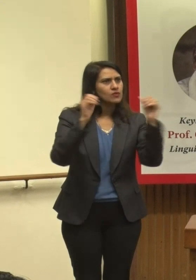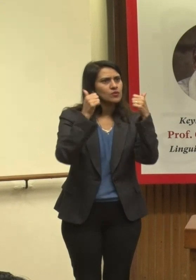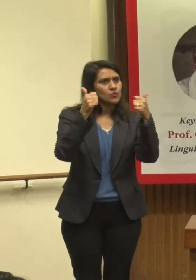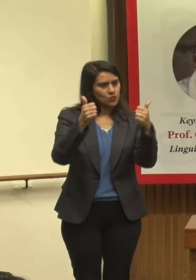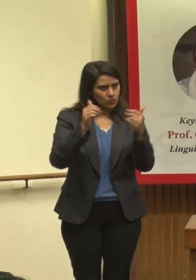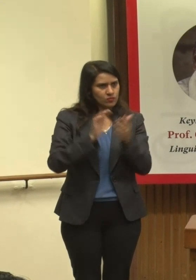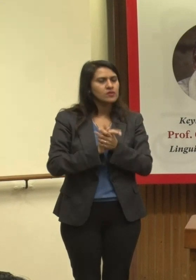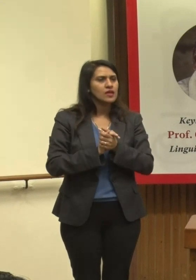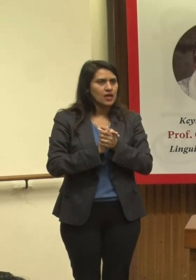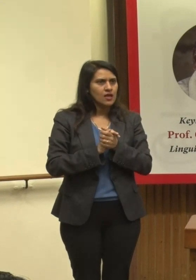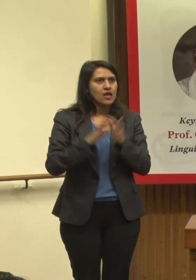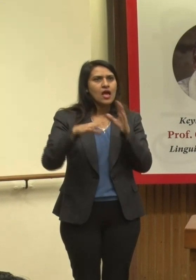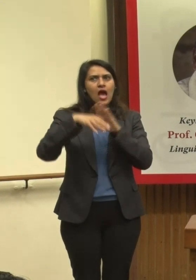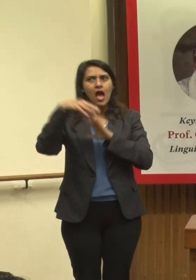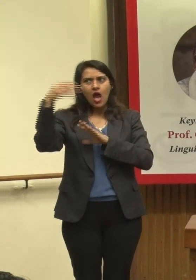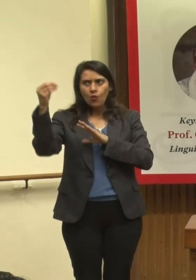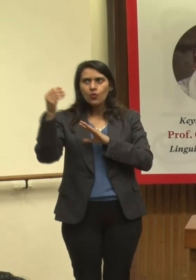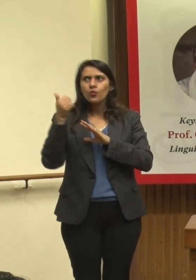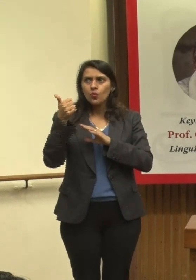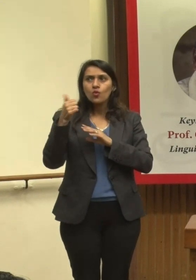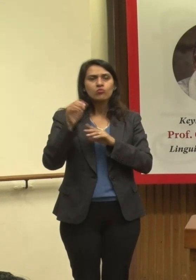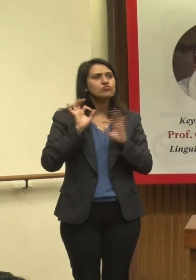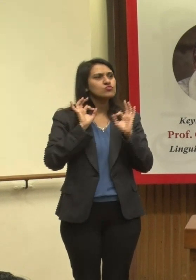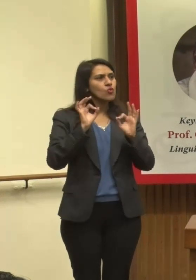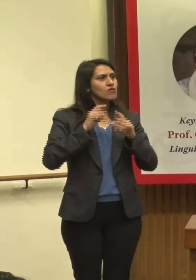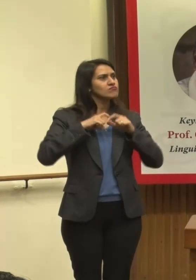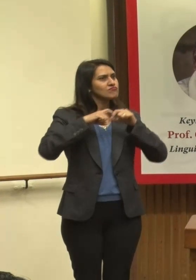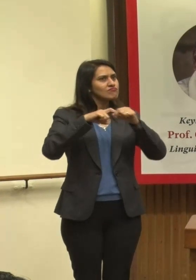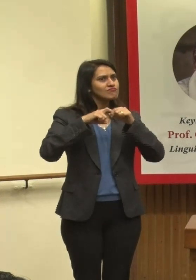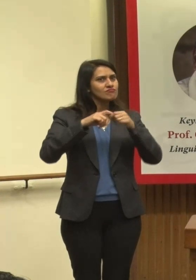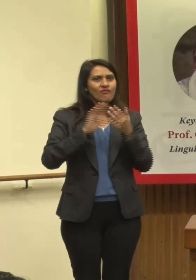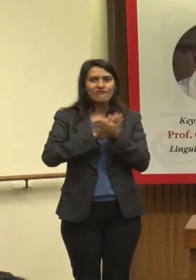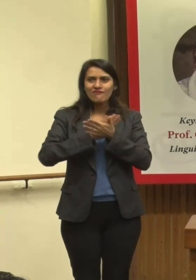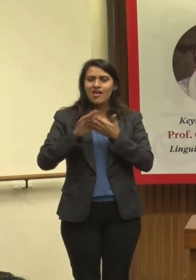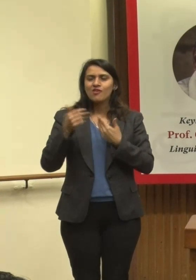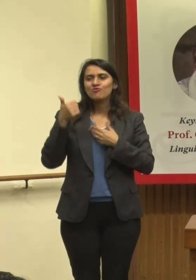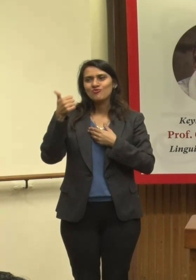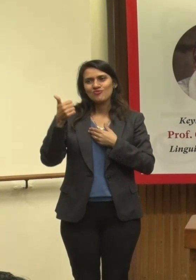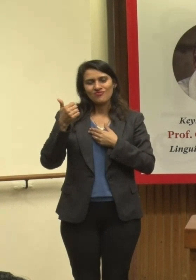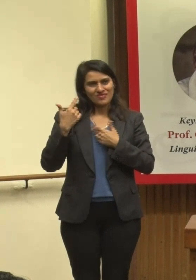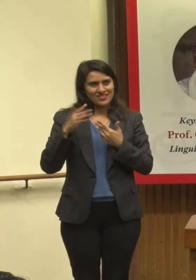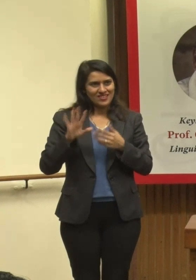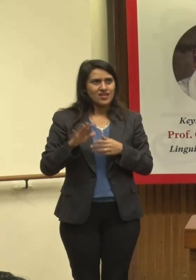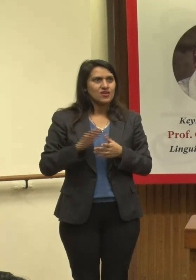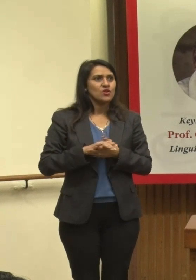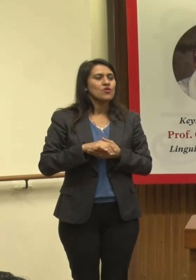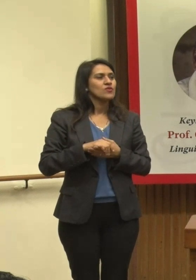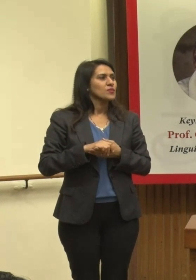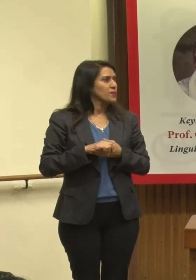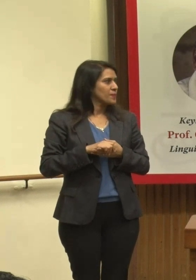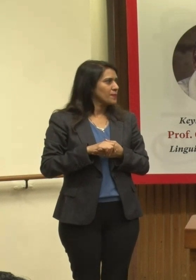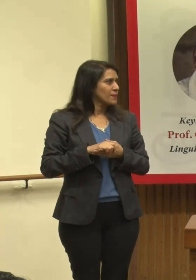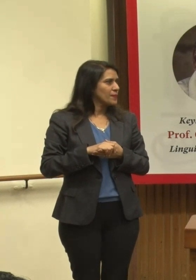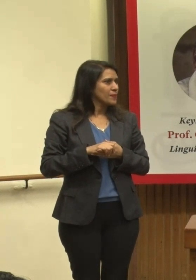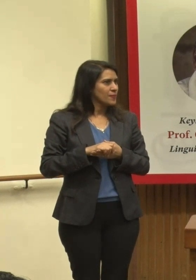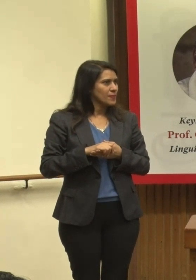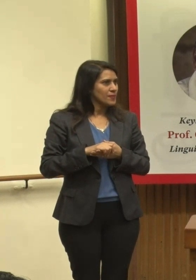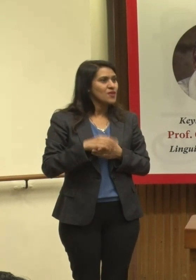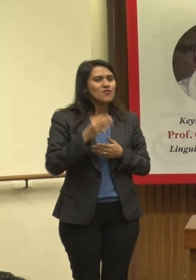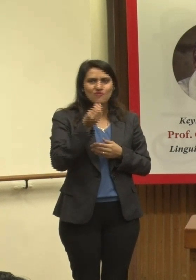this is a good moment to wrap up this evening. There's plenty of food for thought for